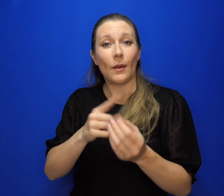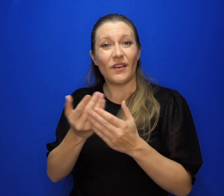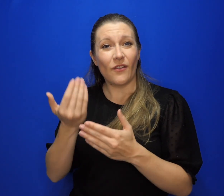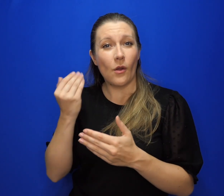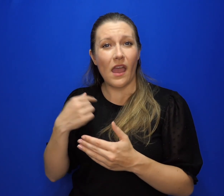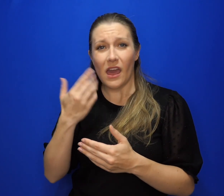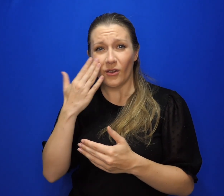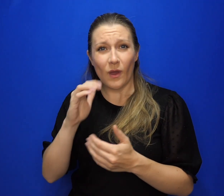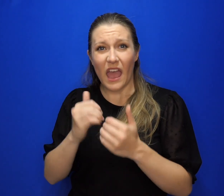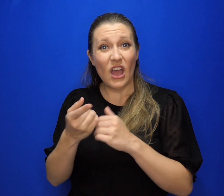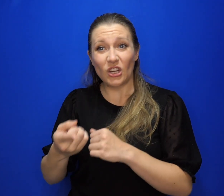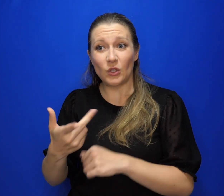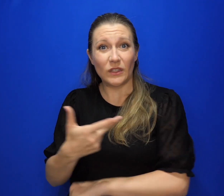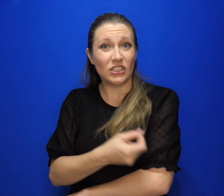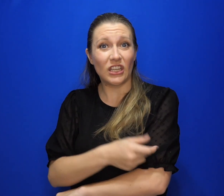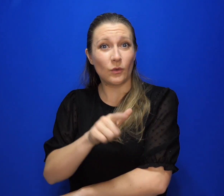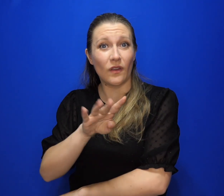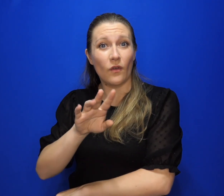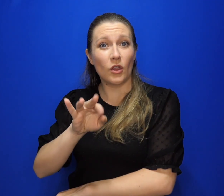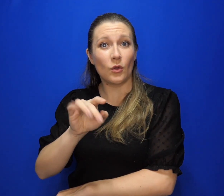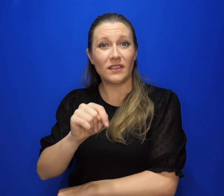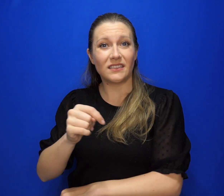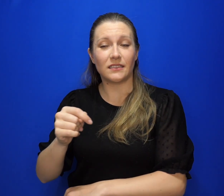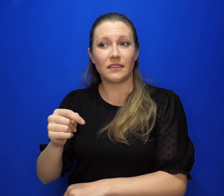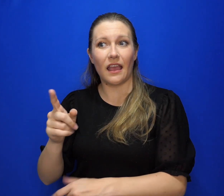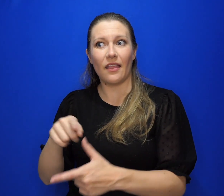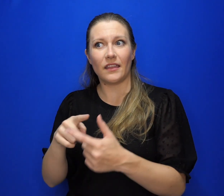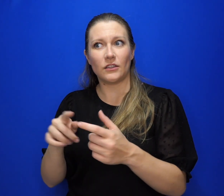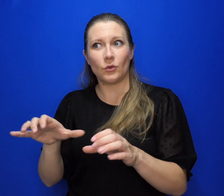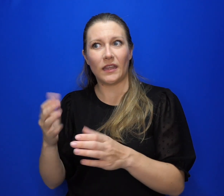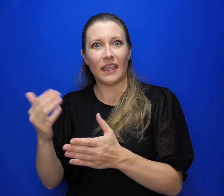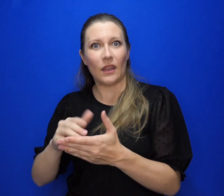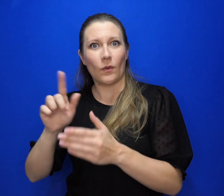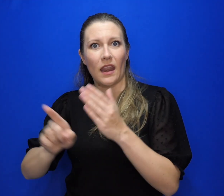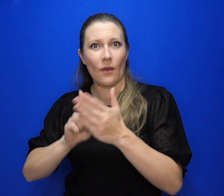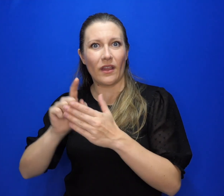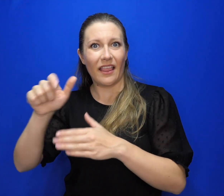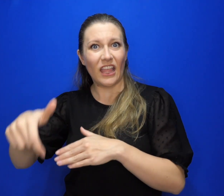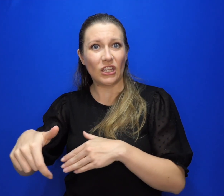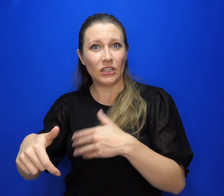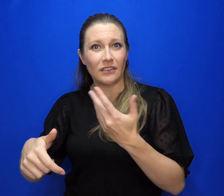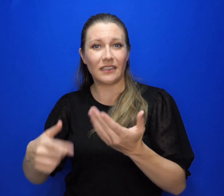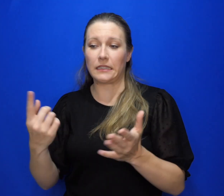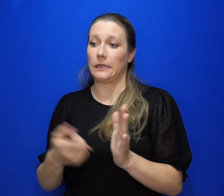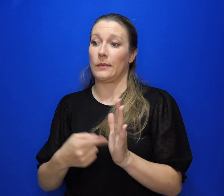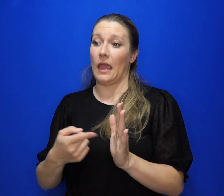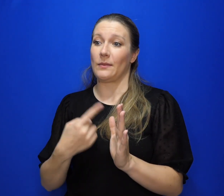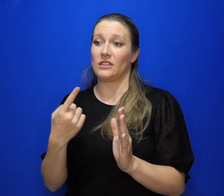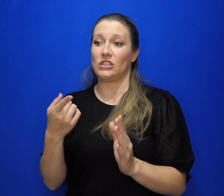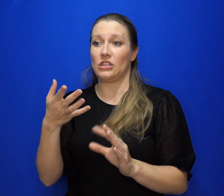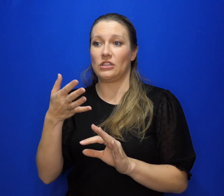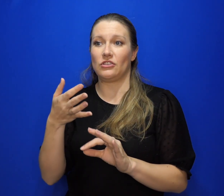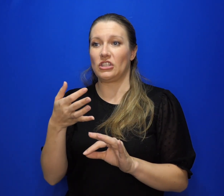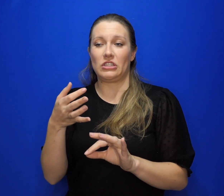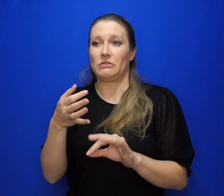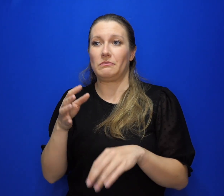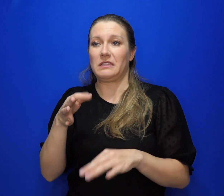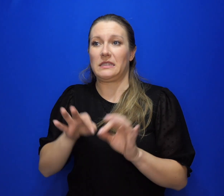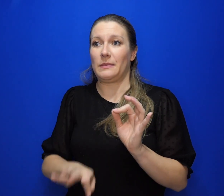we talked about before. Like, I don't know, how do you shoot 24 units of basal and then do it again an hour later? It's because sometimes you just, you get